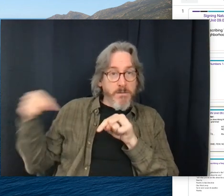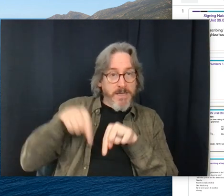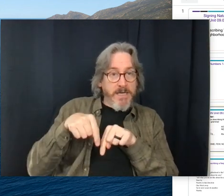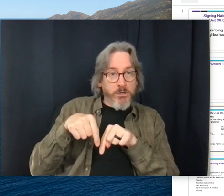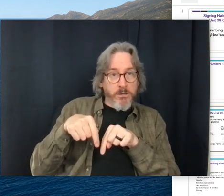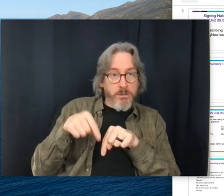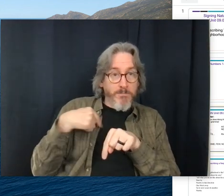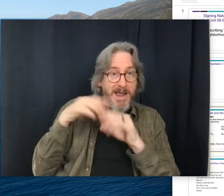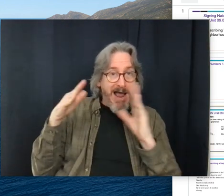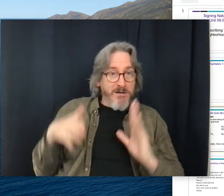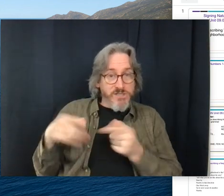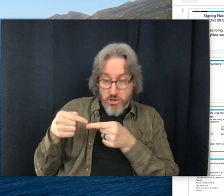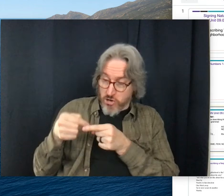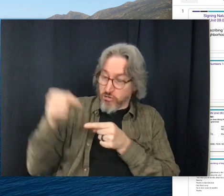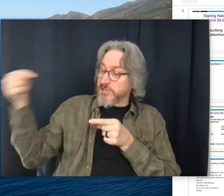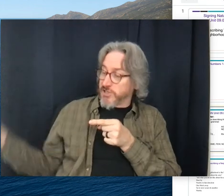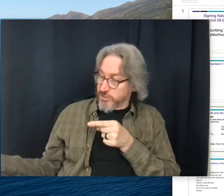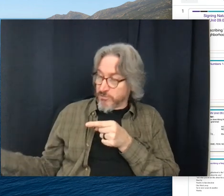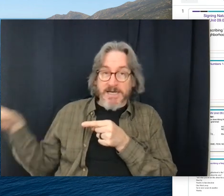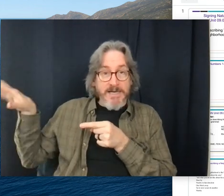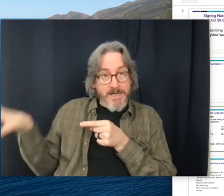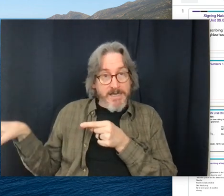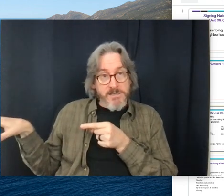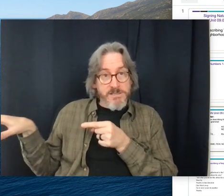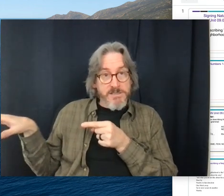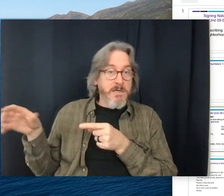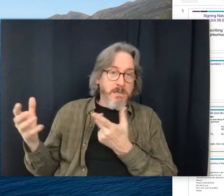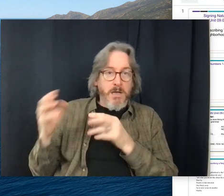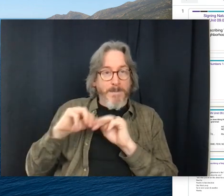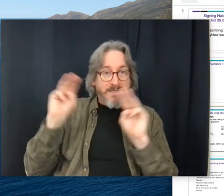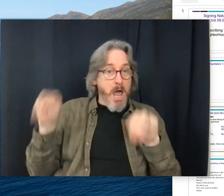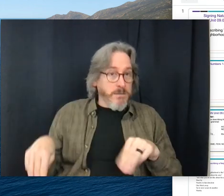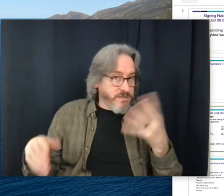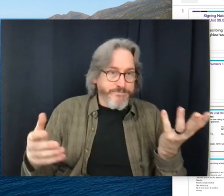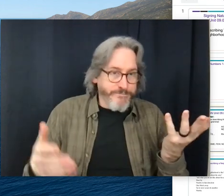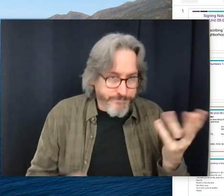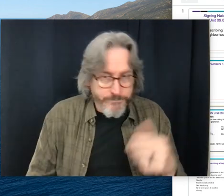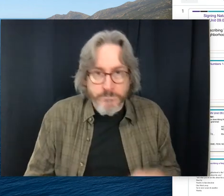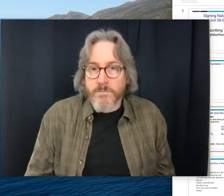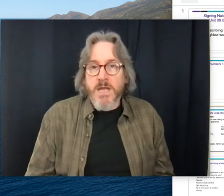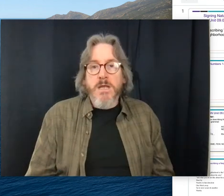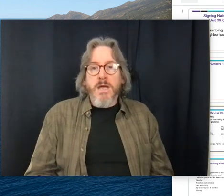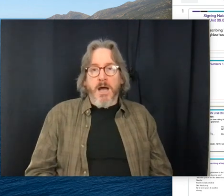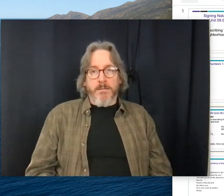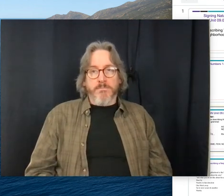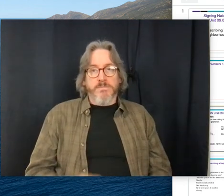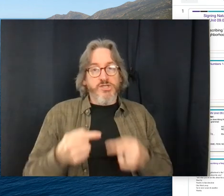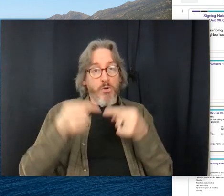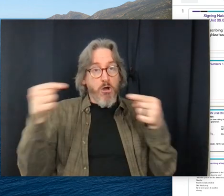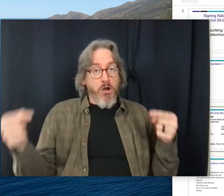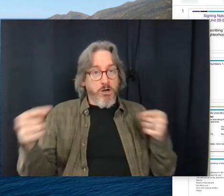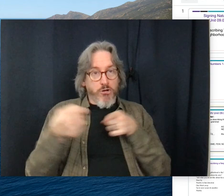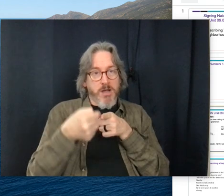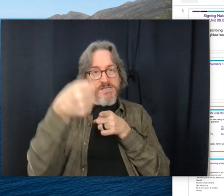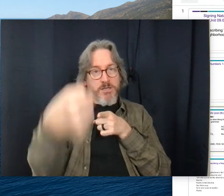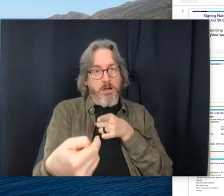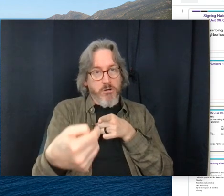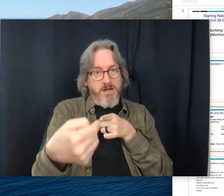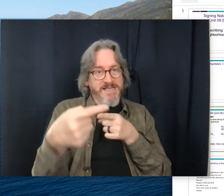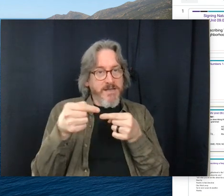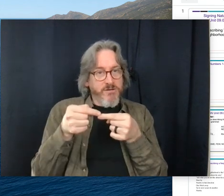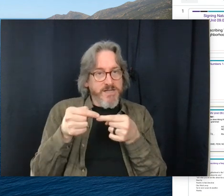Across from here, my house, across the street is McDonald's. So